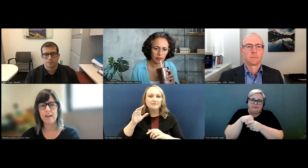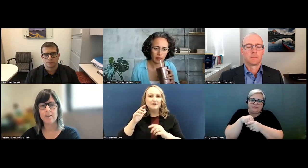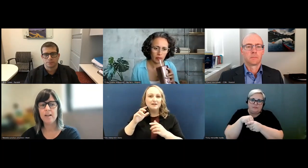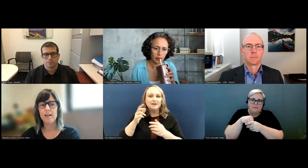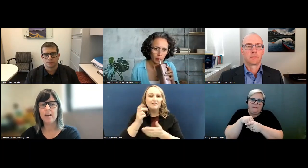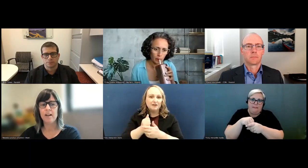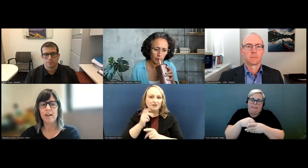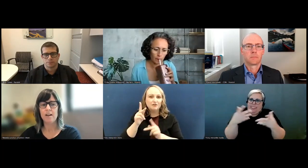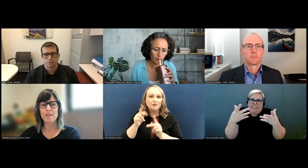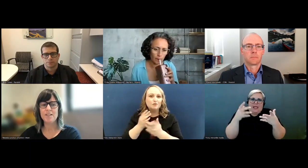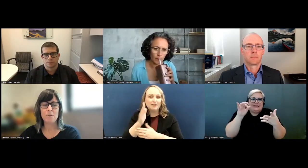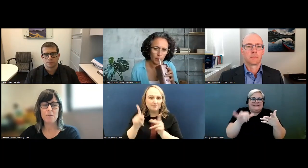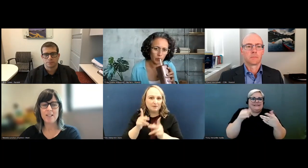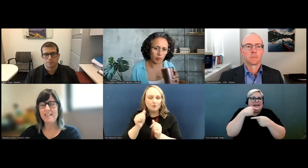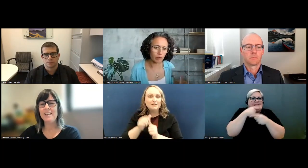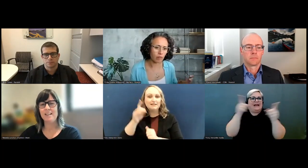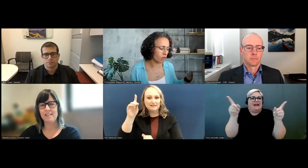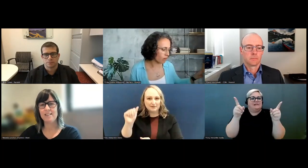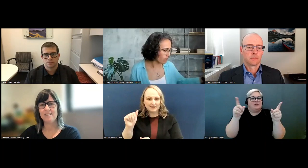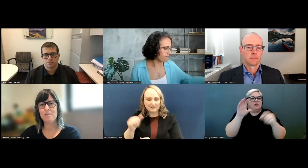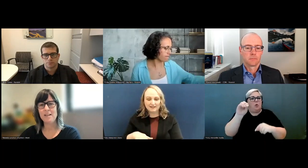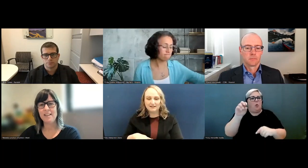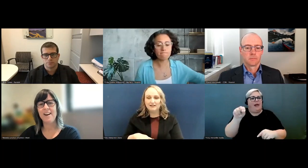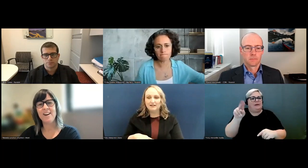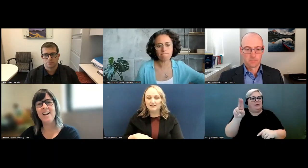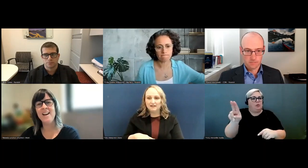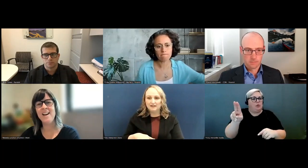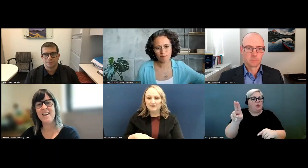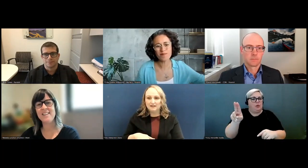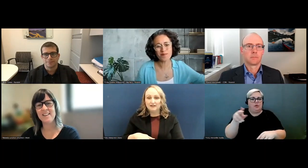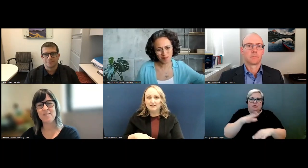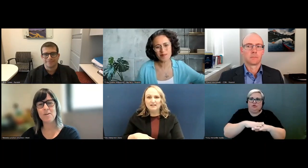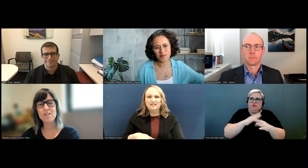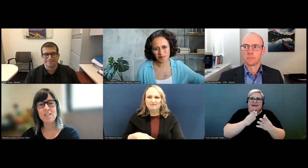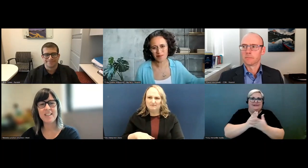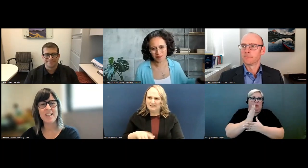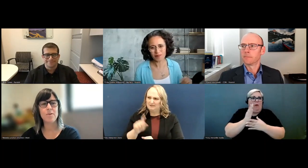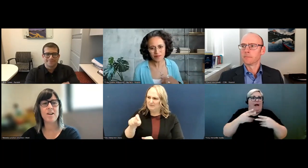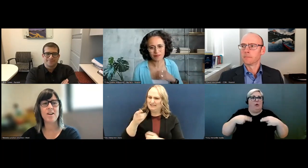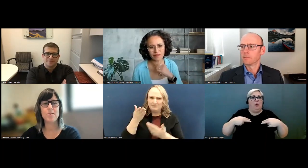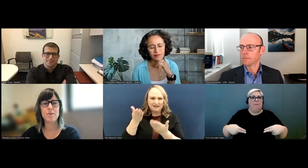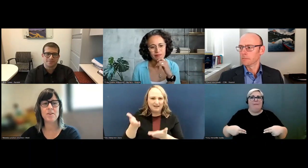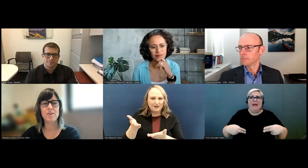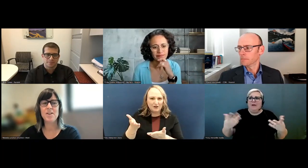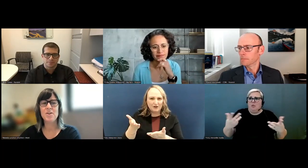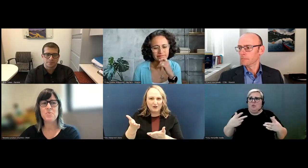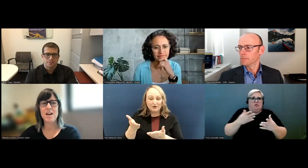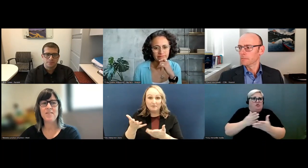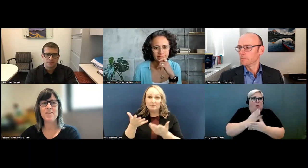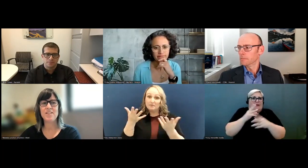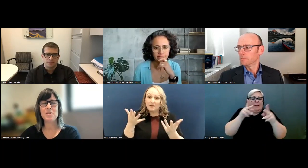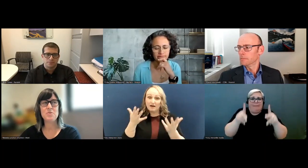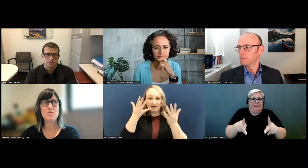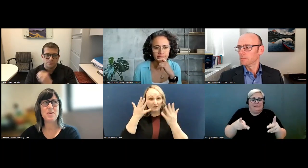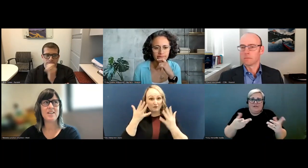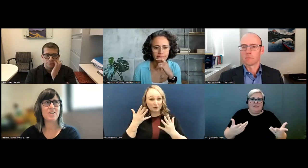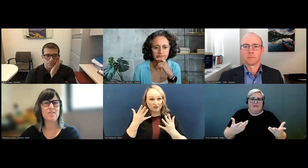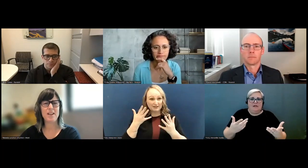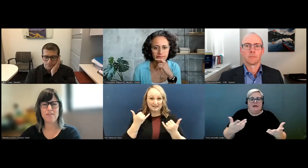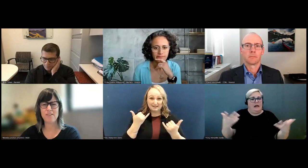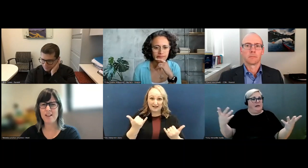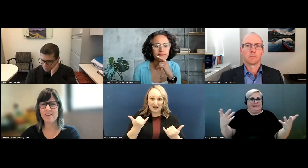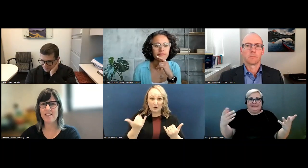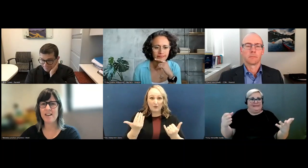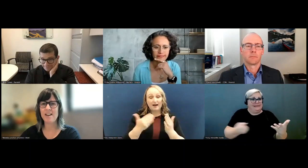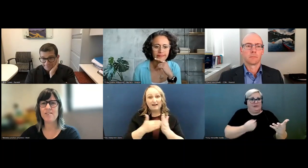in there. We really need it to be there, and yet unfortunately here we are. We're having to actually